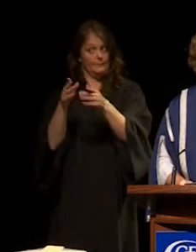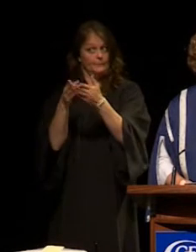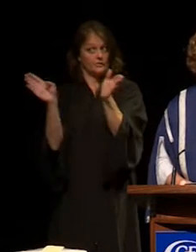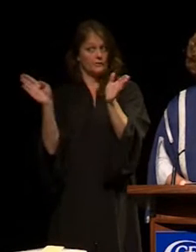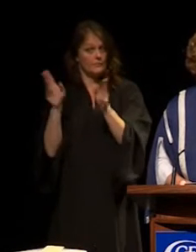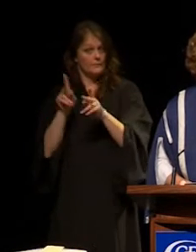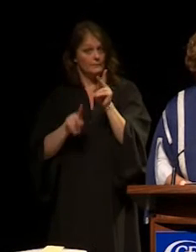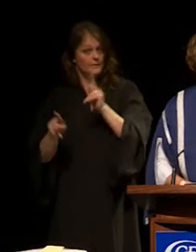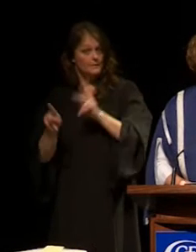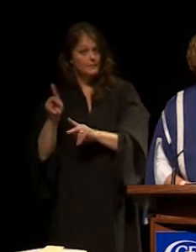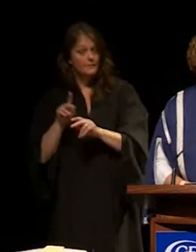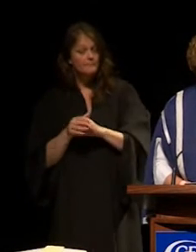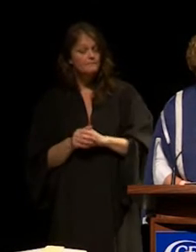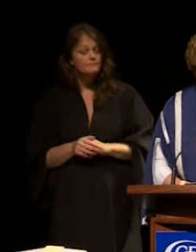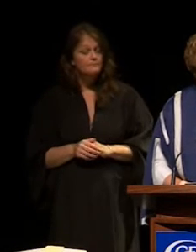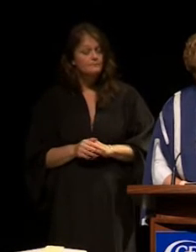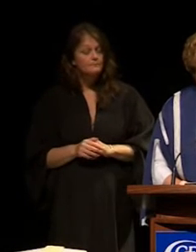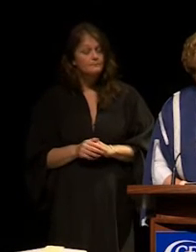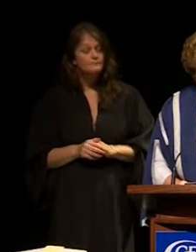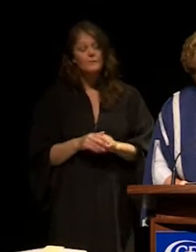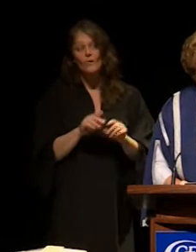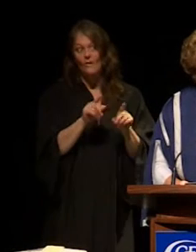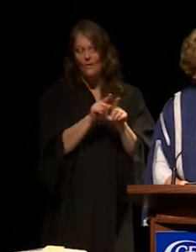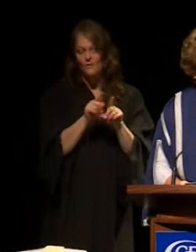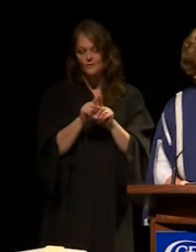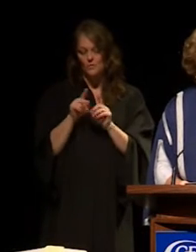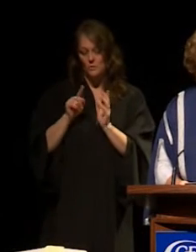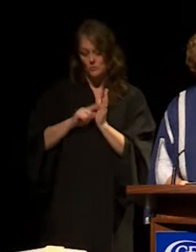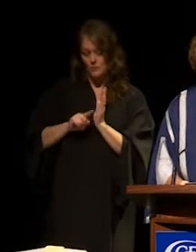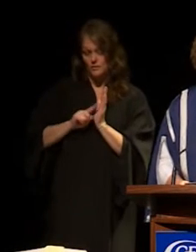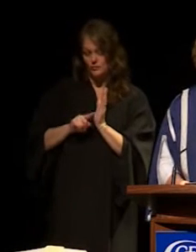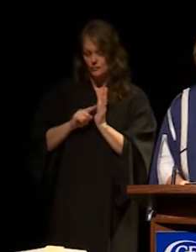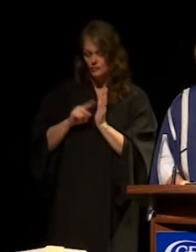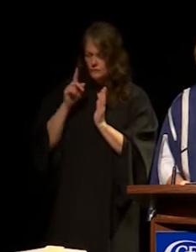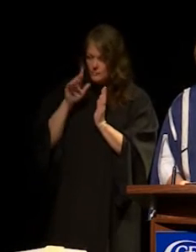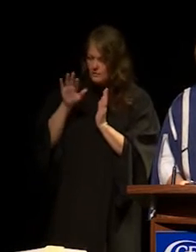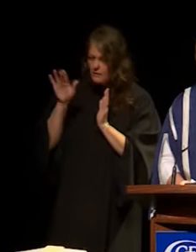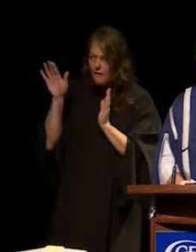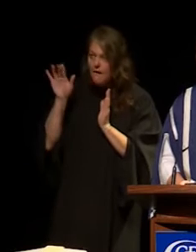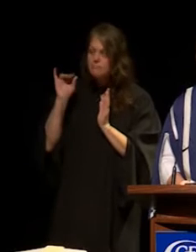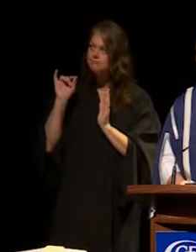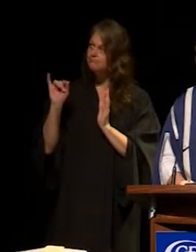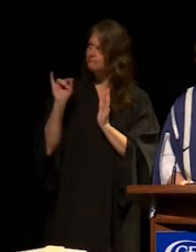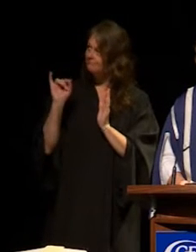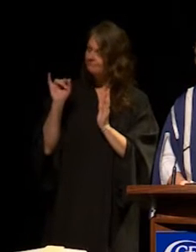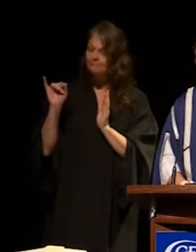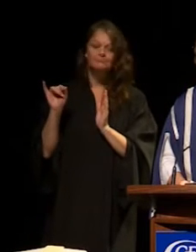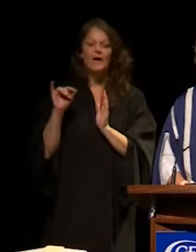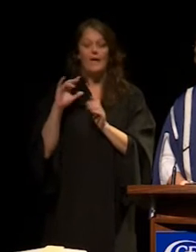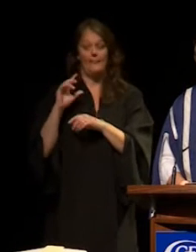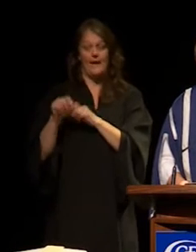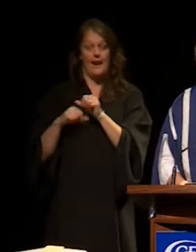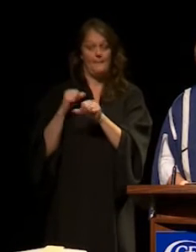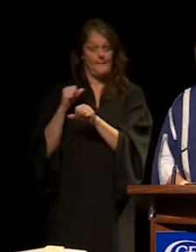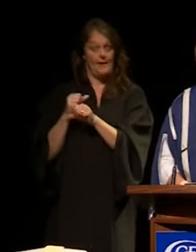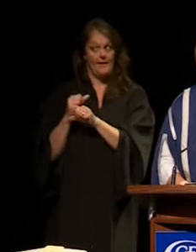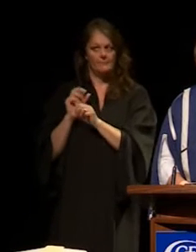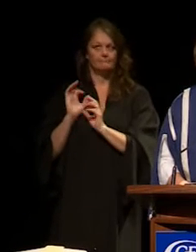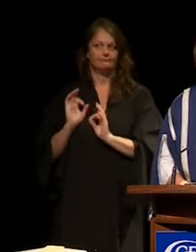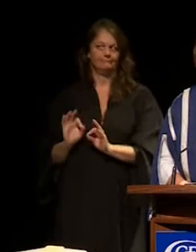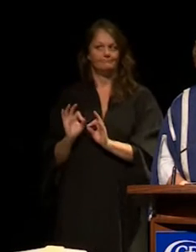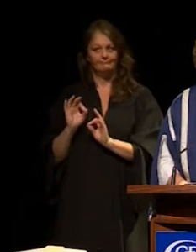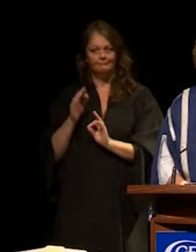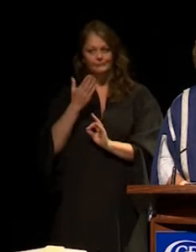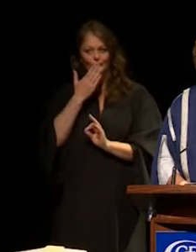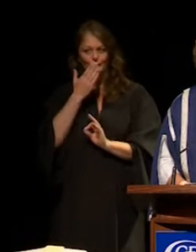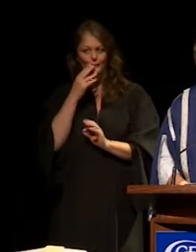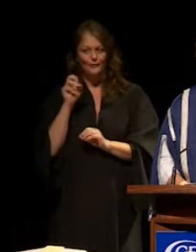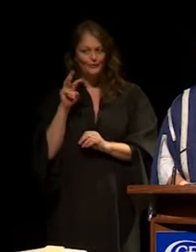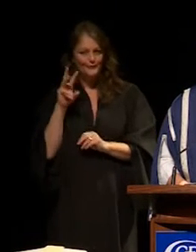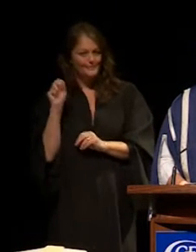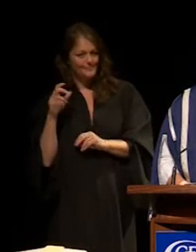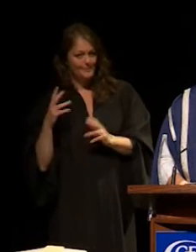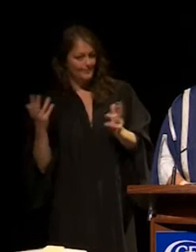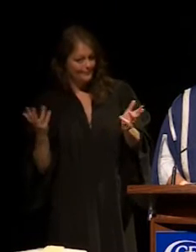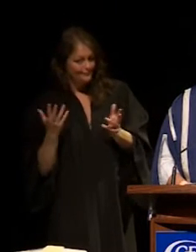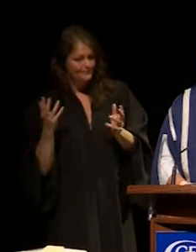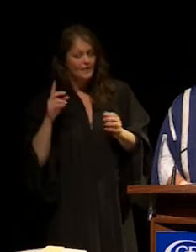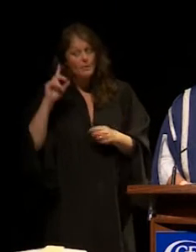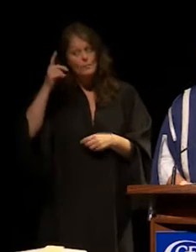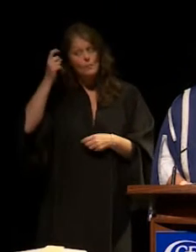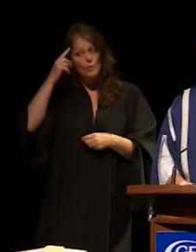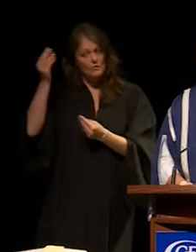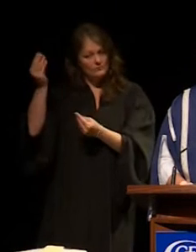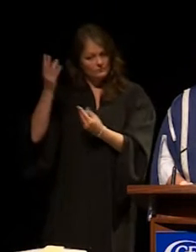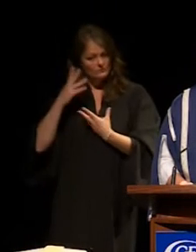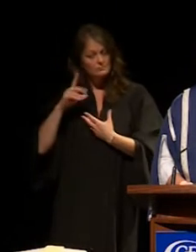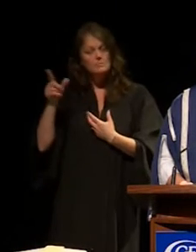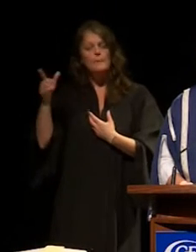Our research also bears some good news for George Brown alumni. Employers told us that they plan to hire more college